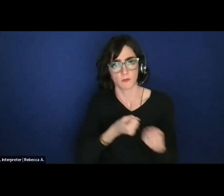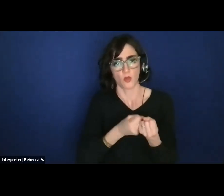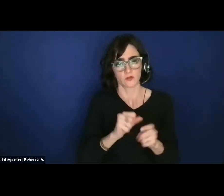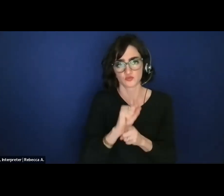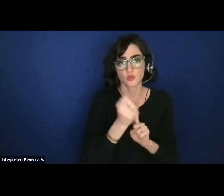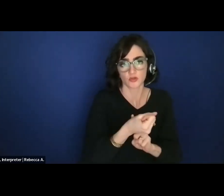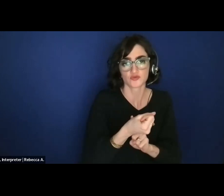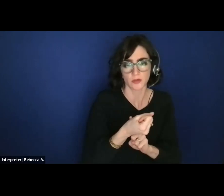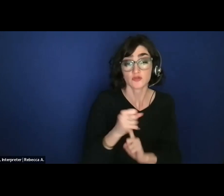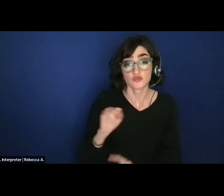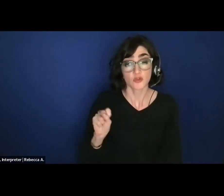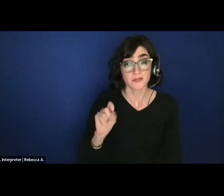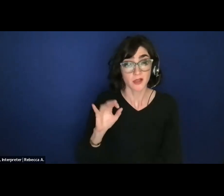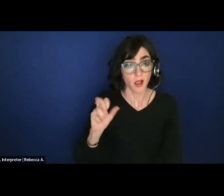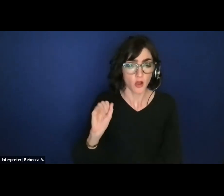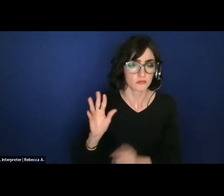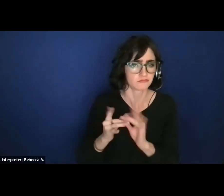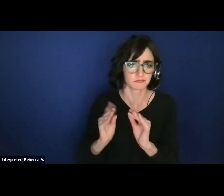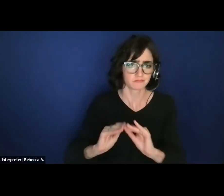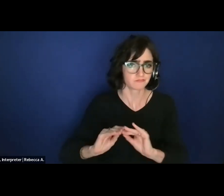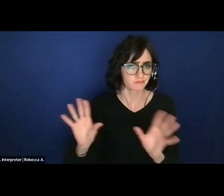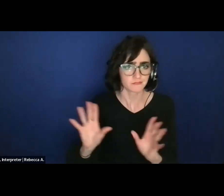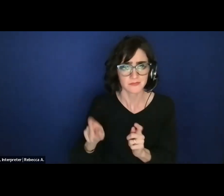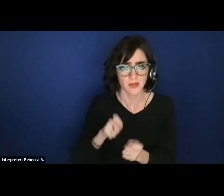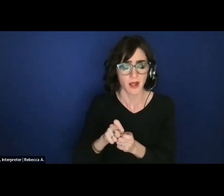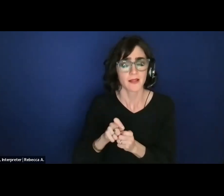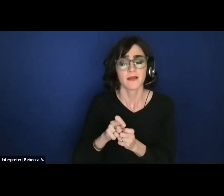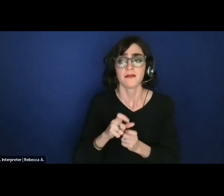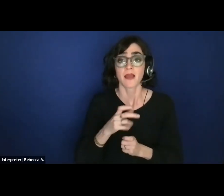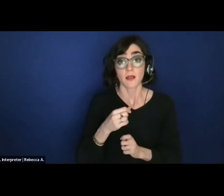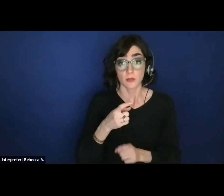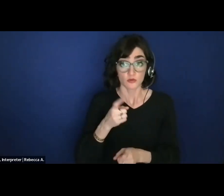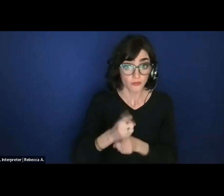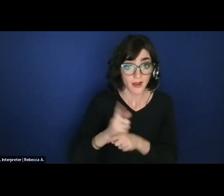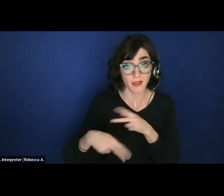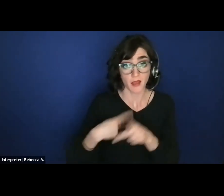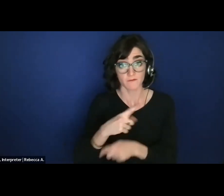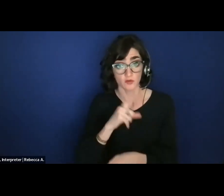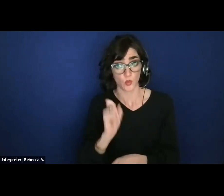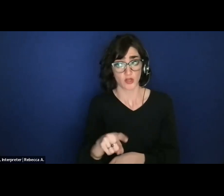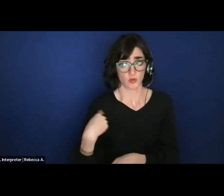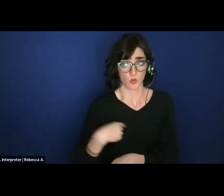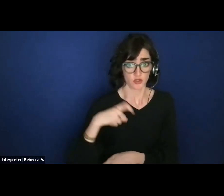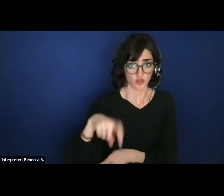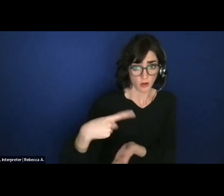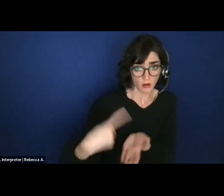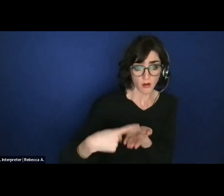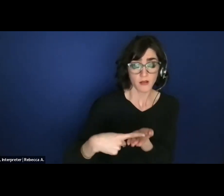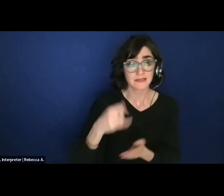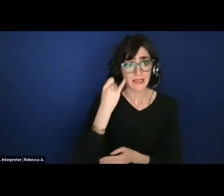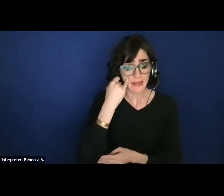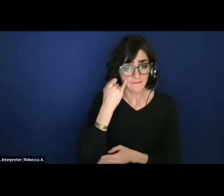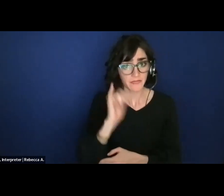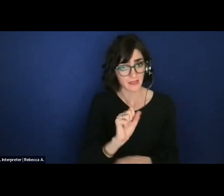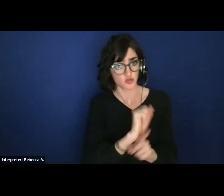Jessica said it very well. The question, the bright line is if there's an element of danger, an